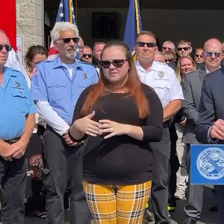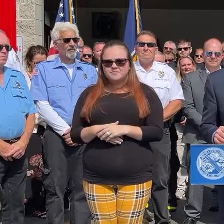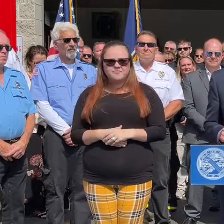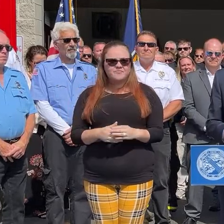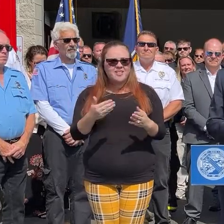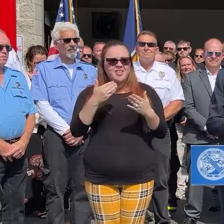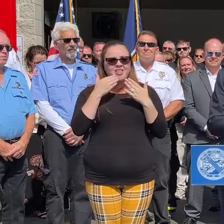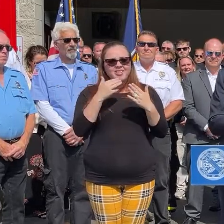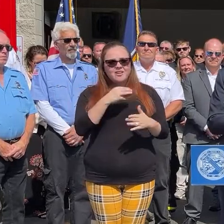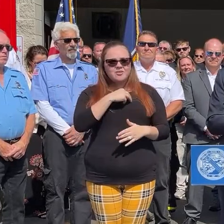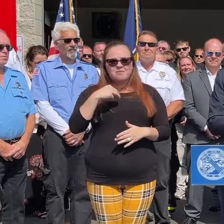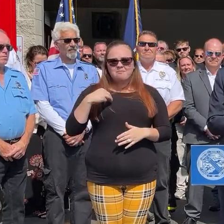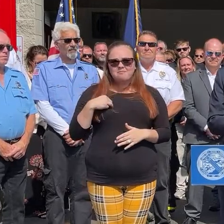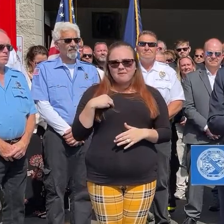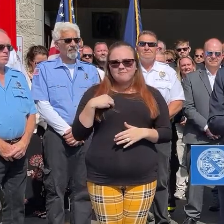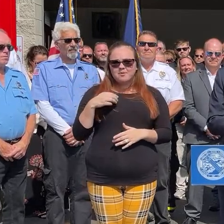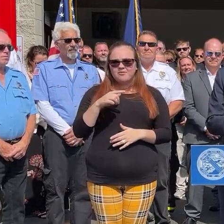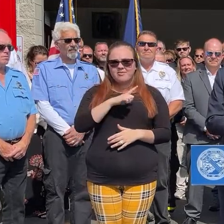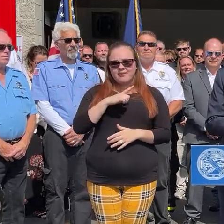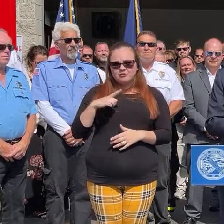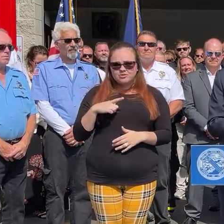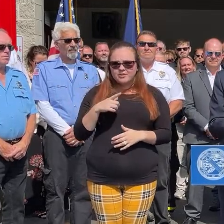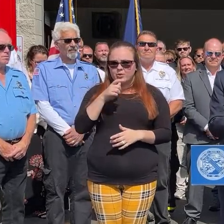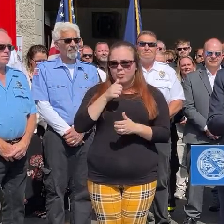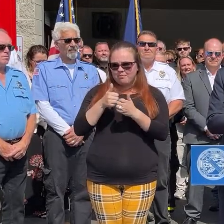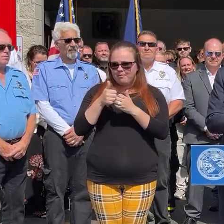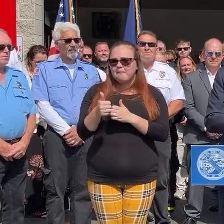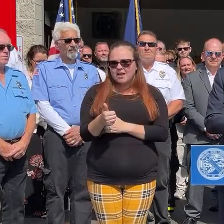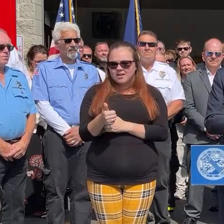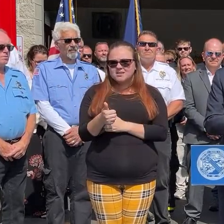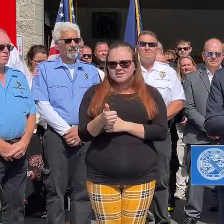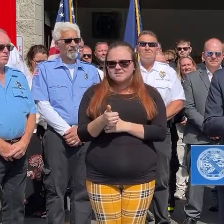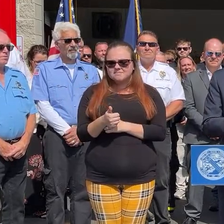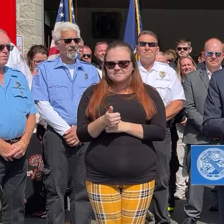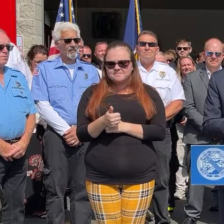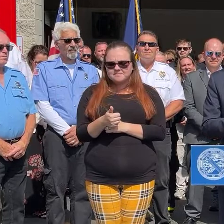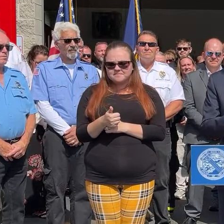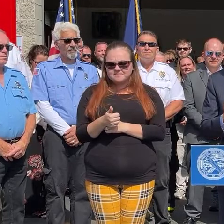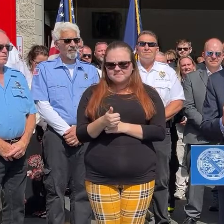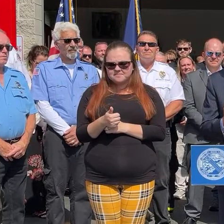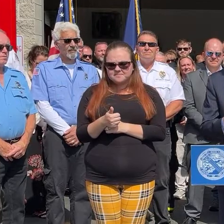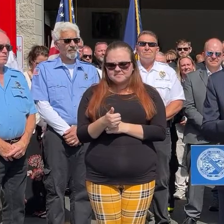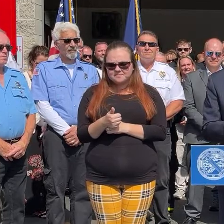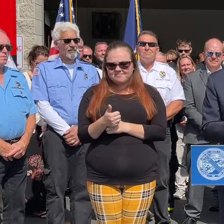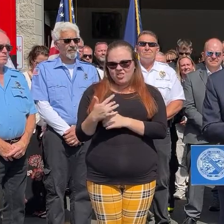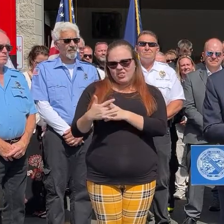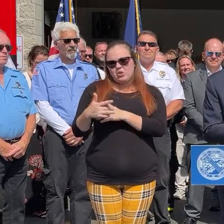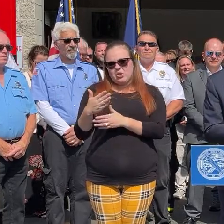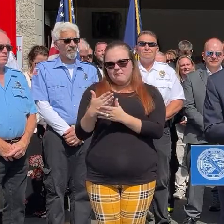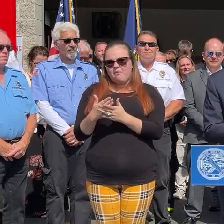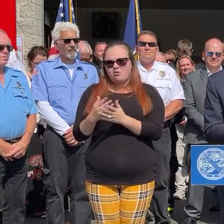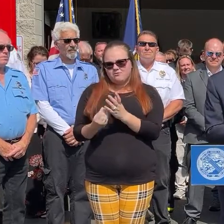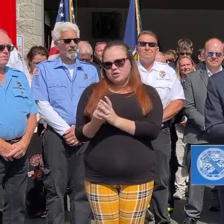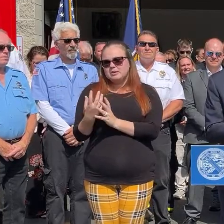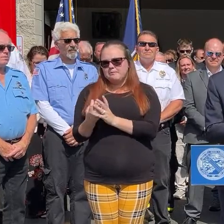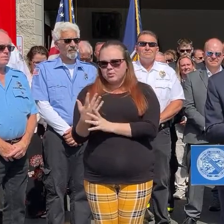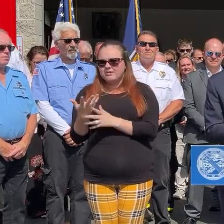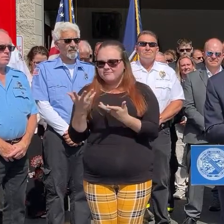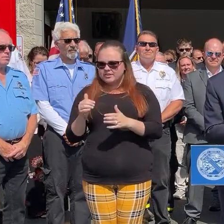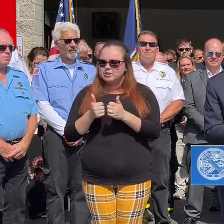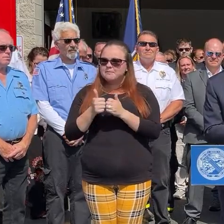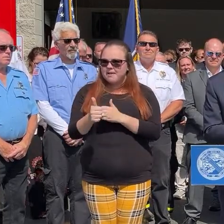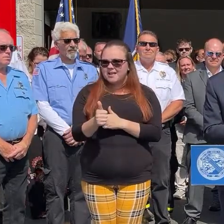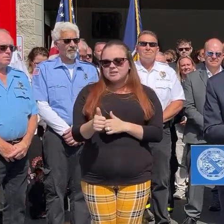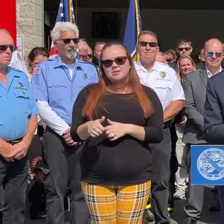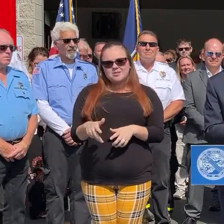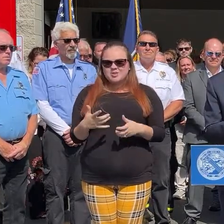want to thank our members of the Erie County Legislature who passed this in the early part of the spring. It was a